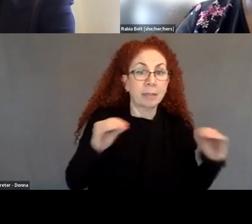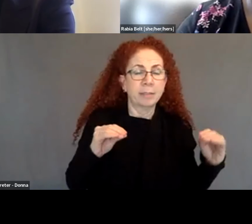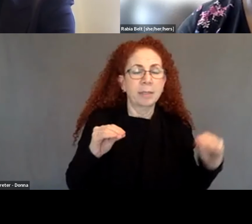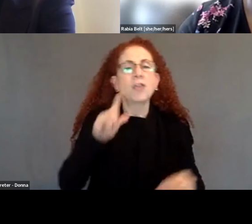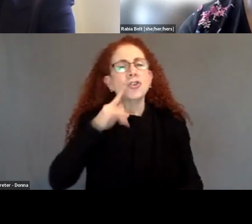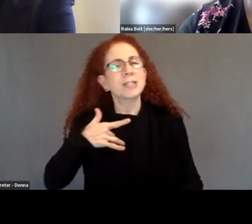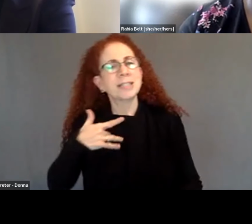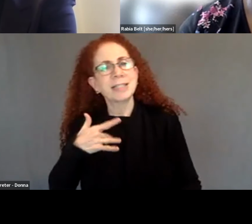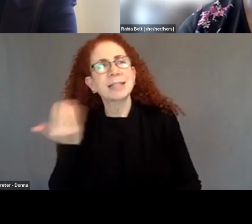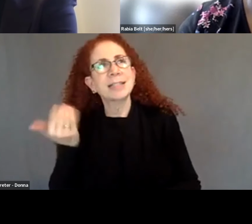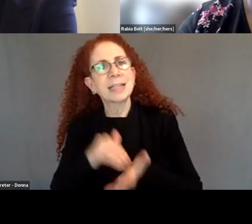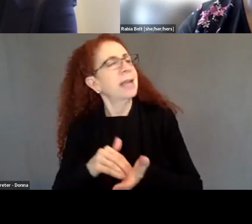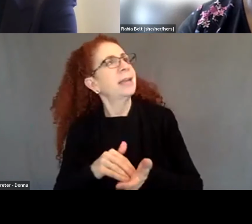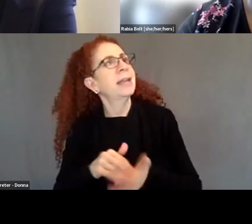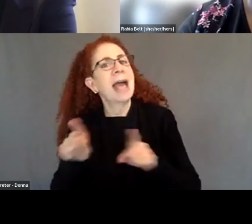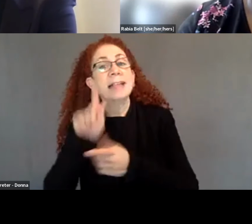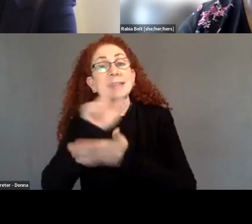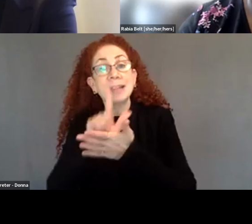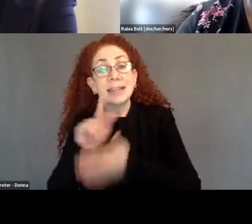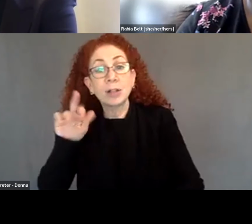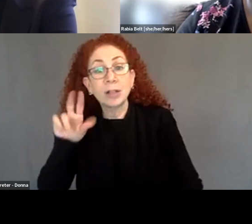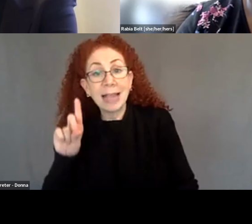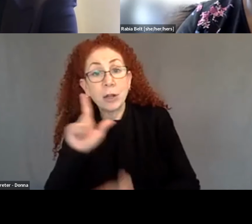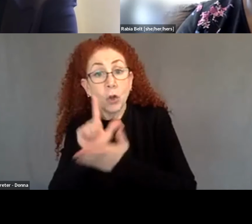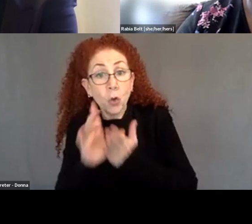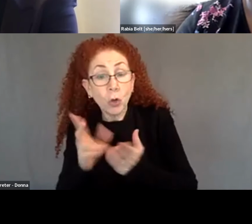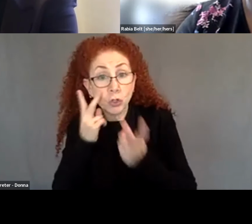that, again, as the legal aid lawyers saw it, that